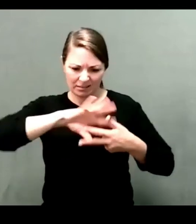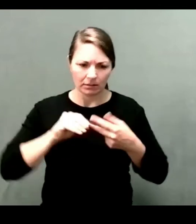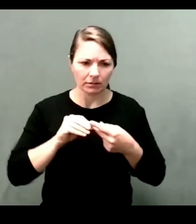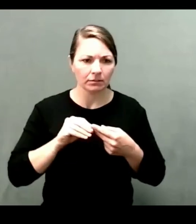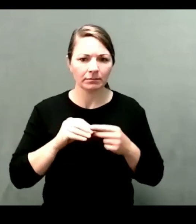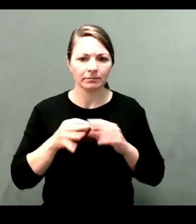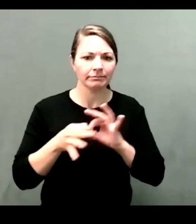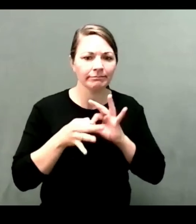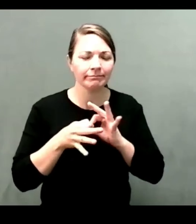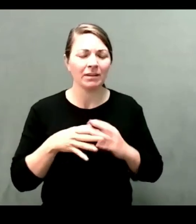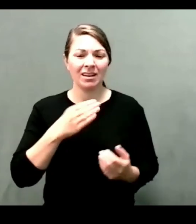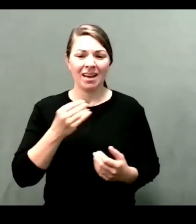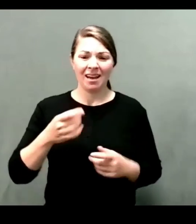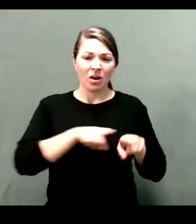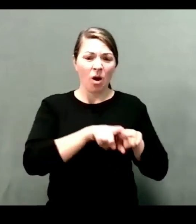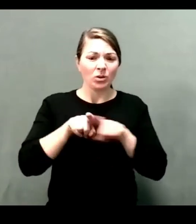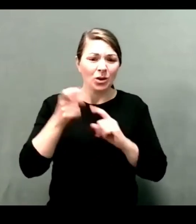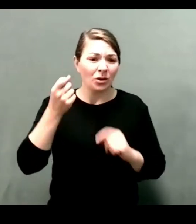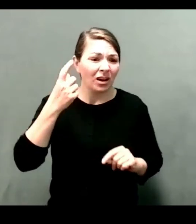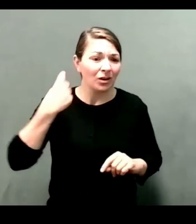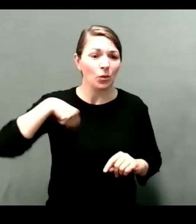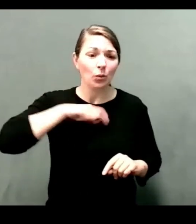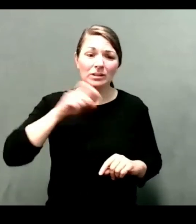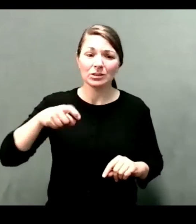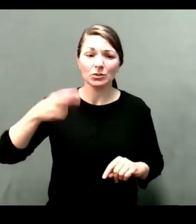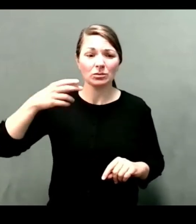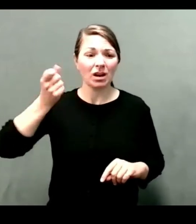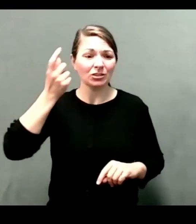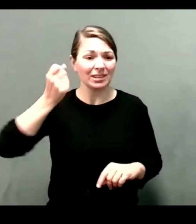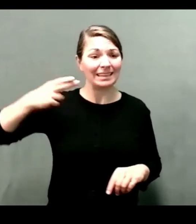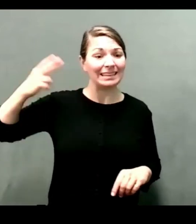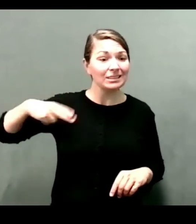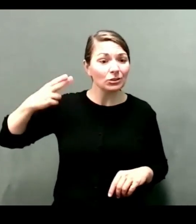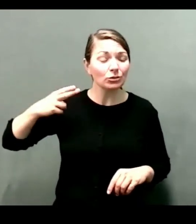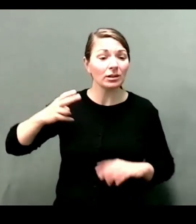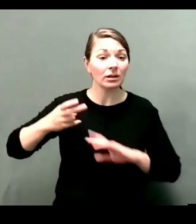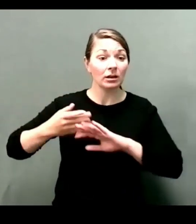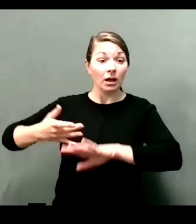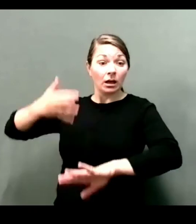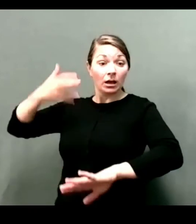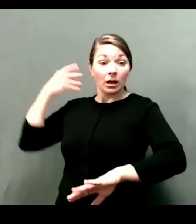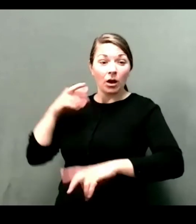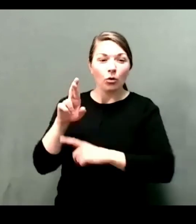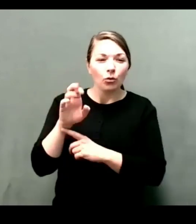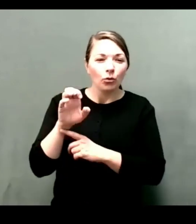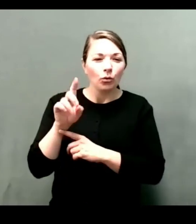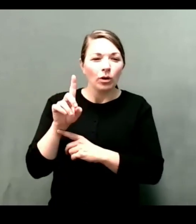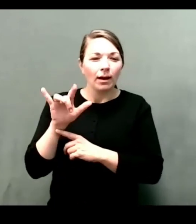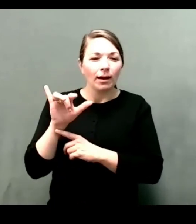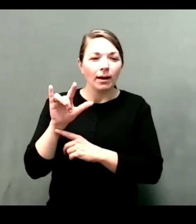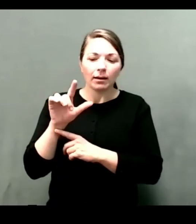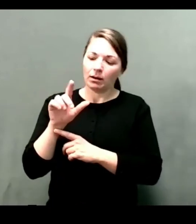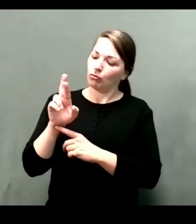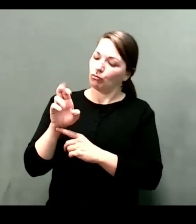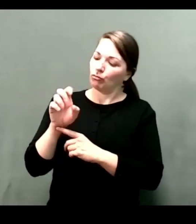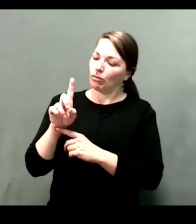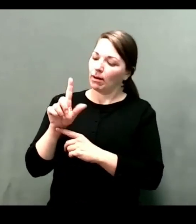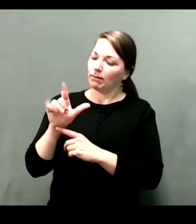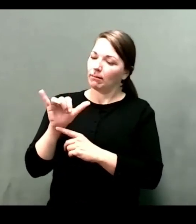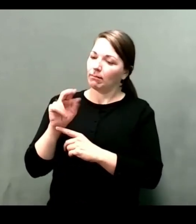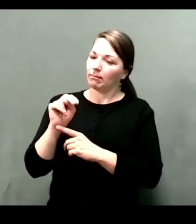long history of redlining that, could have made housing unaffordable for this houseless person, and thinking about how these different